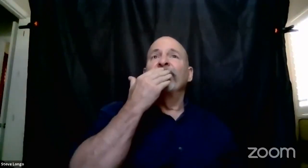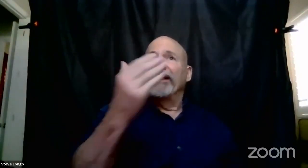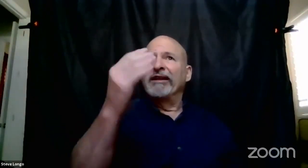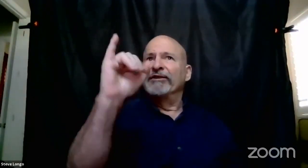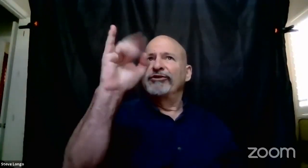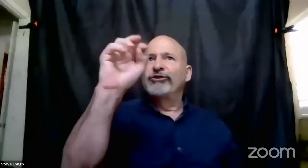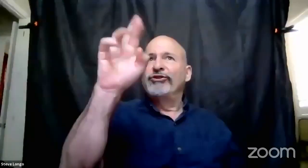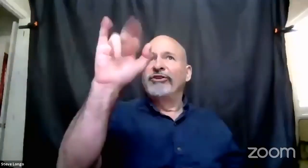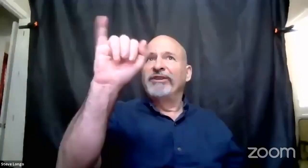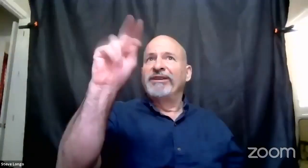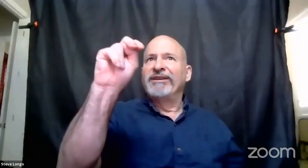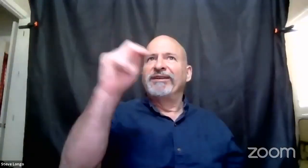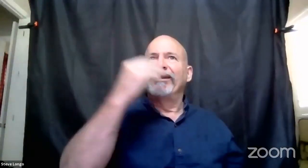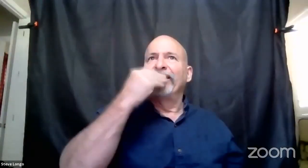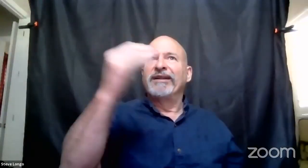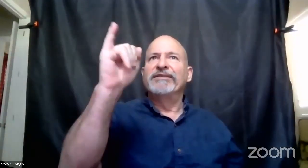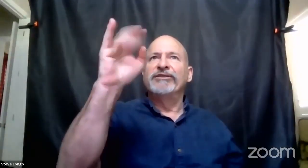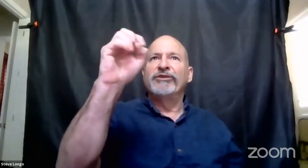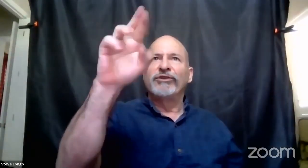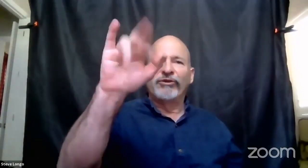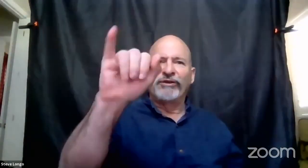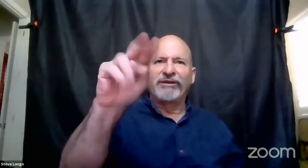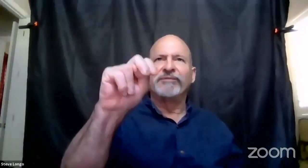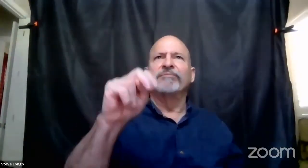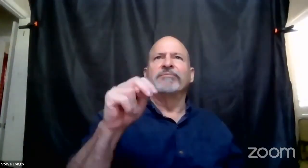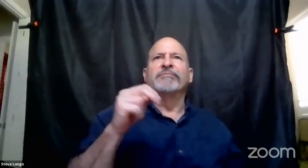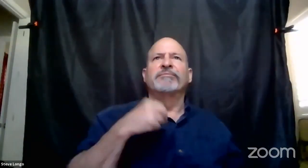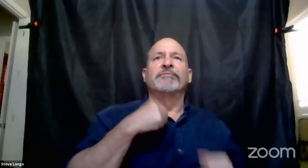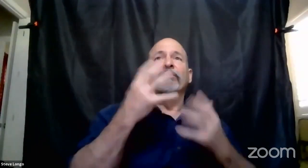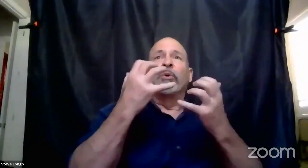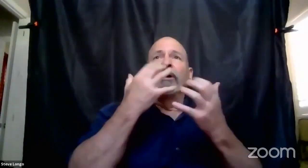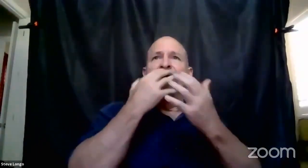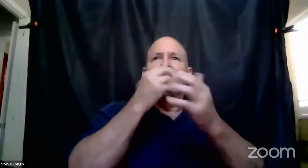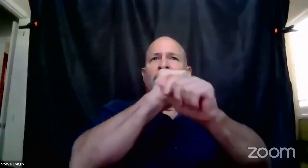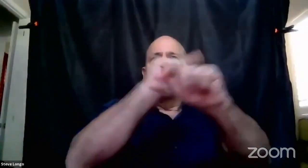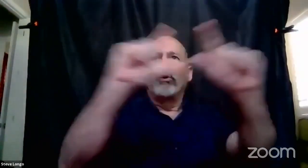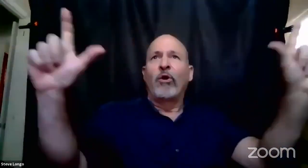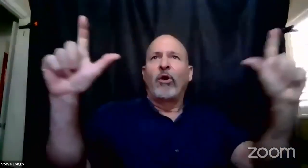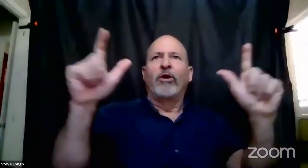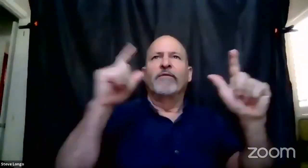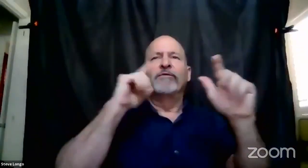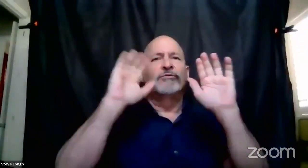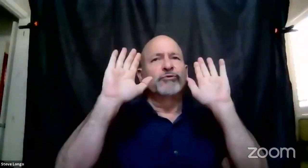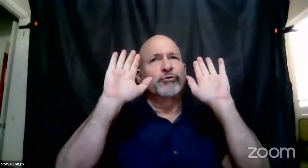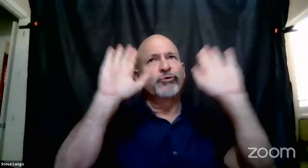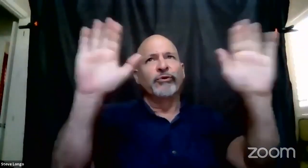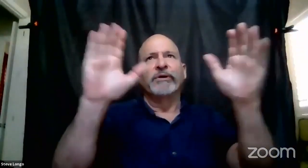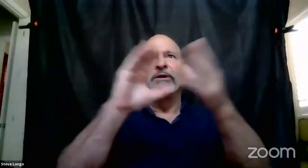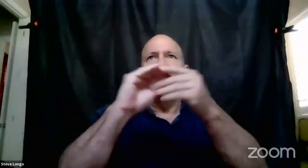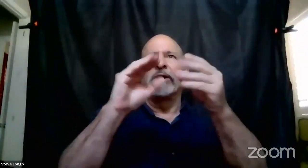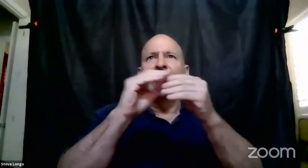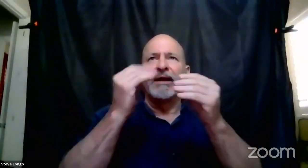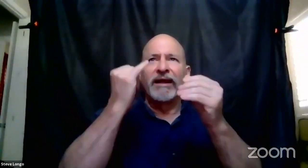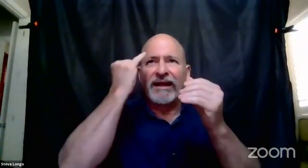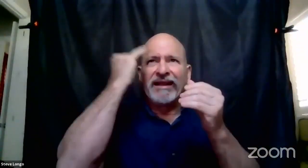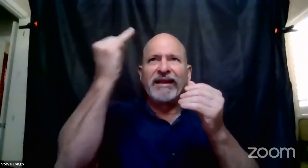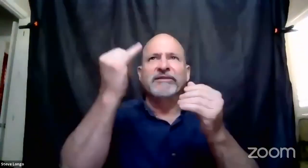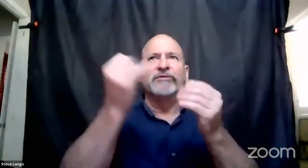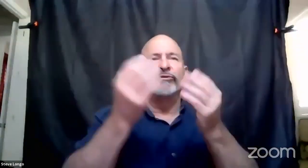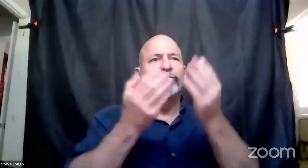Okay. Thank you so much, Jaren. Thank you. And I want to thank all of you for